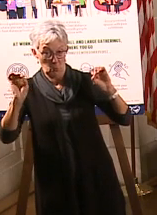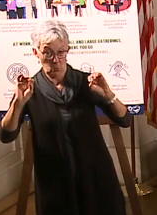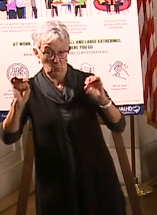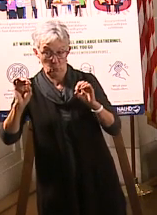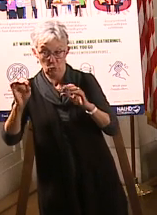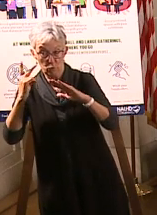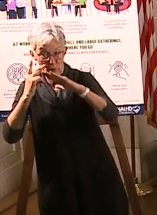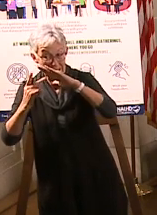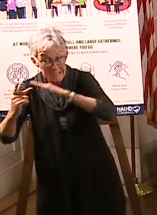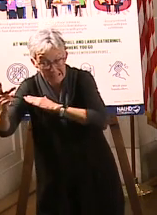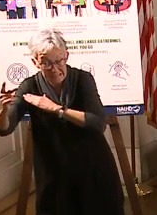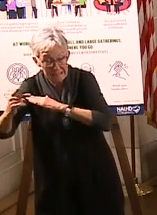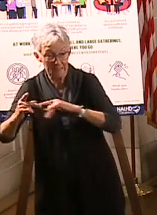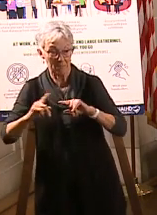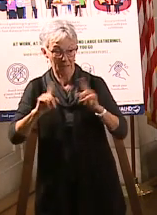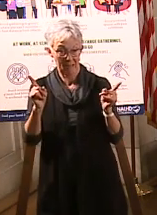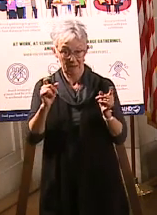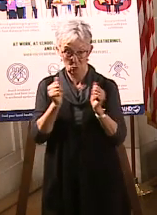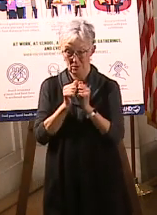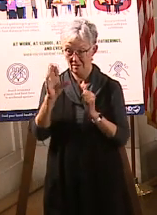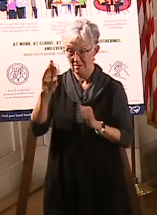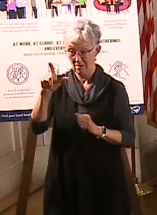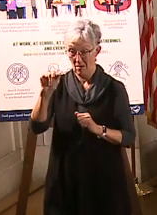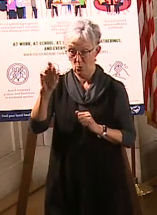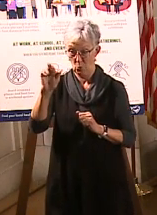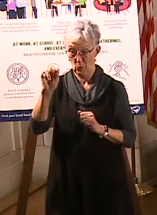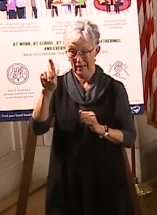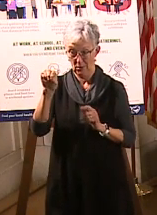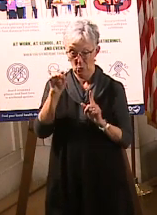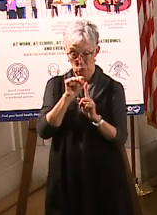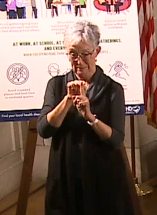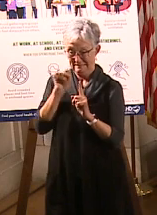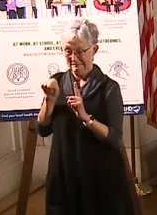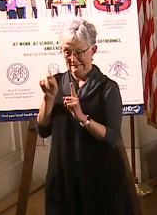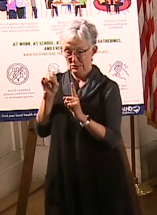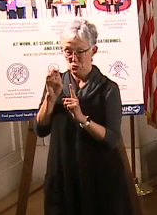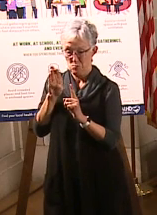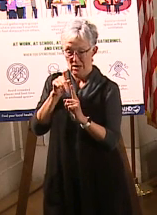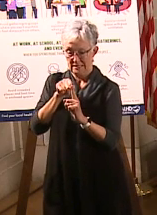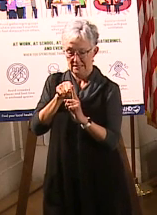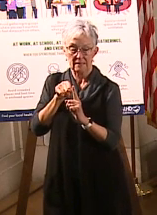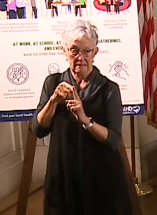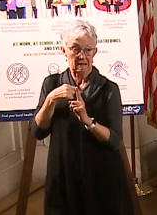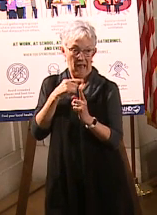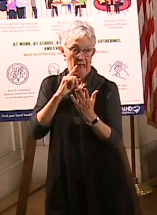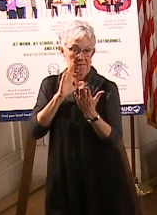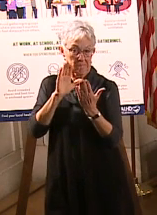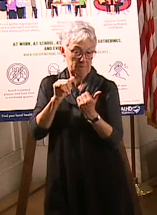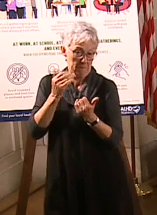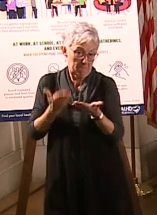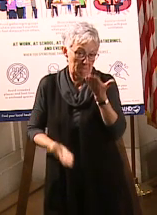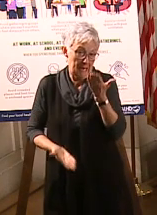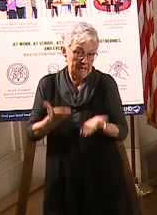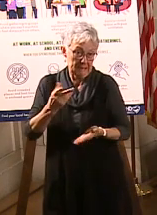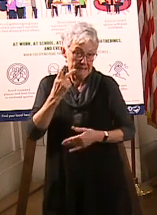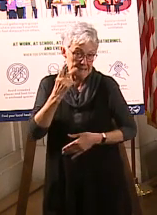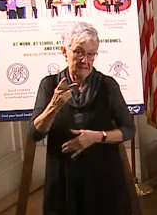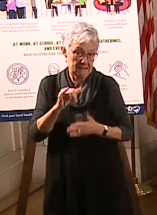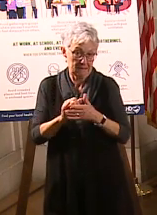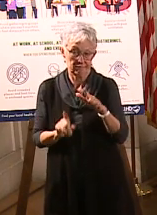and Colorado is next door to us, I think it's reasonable to expect that we may see this, especially in the western part of the state, here in the foreseeable